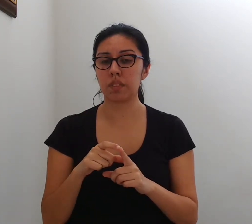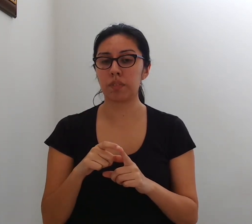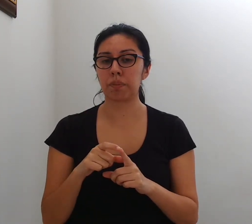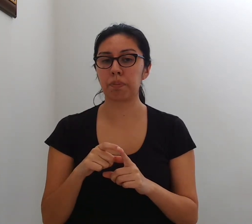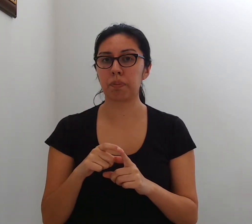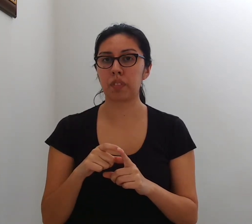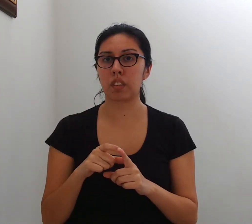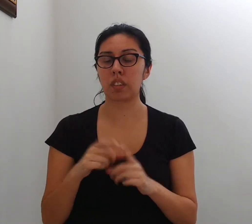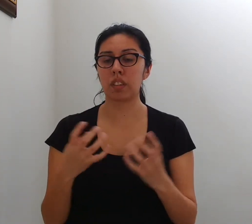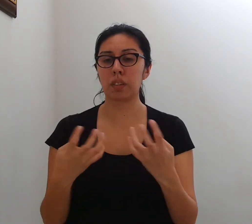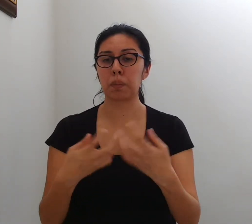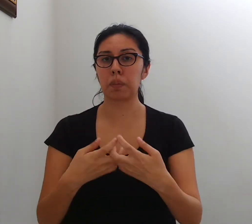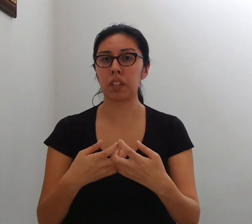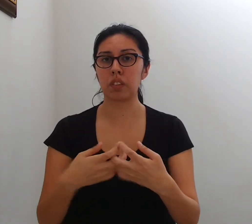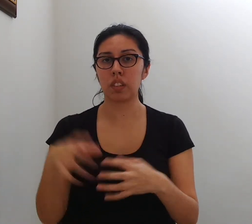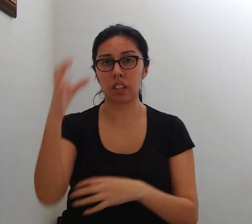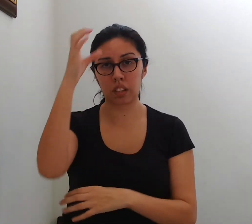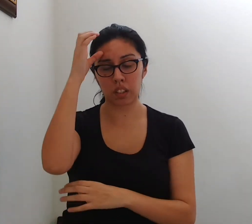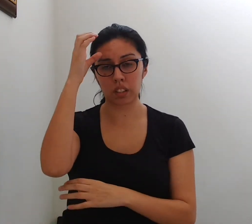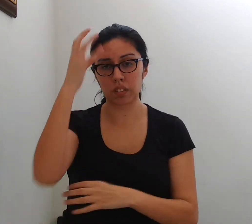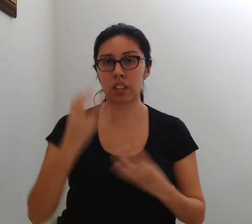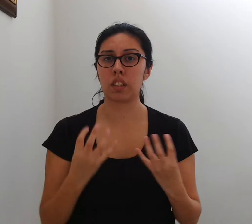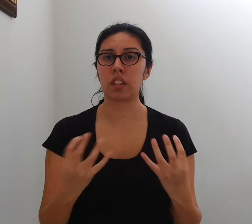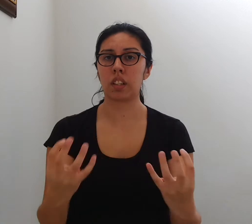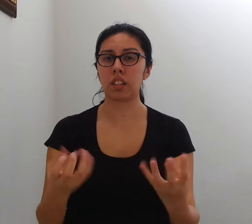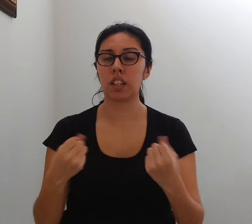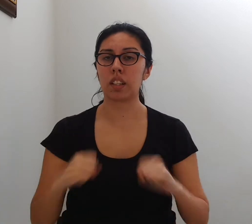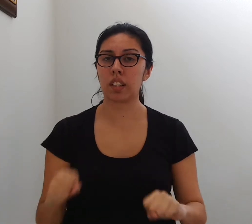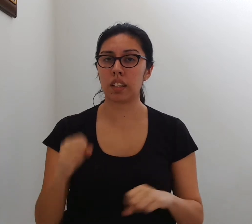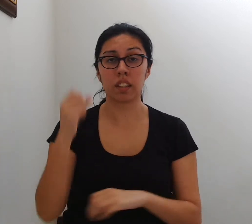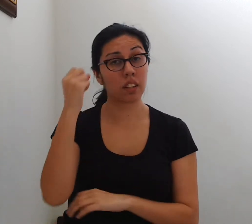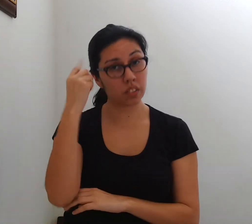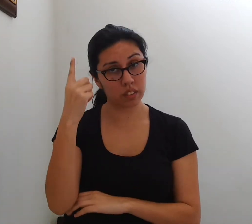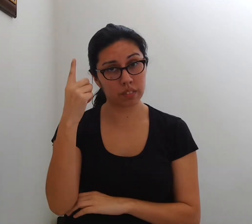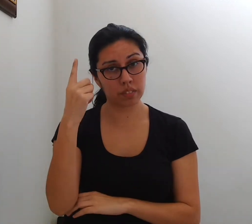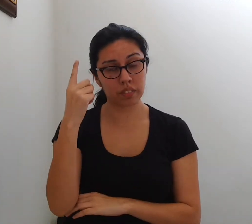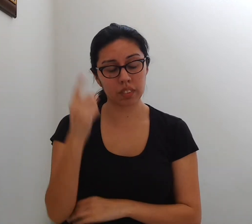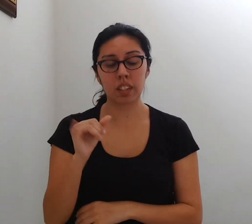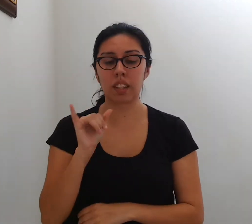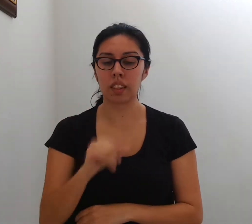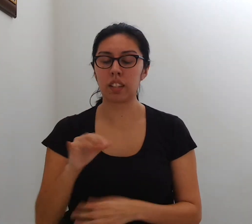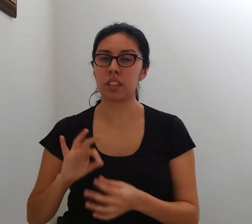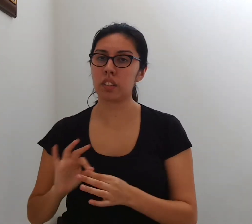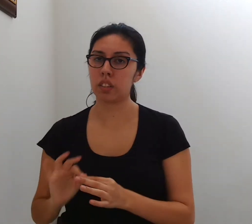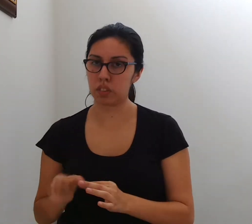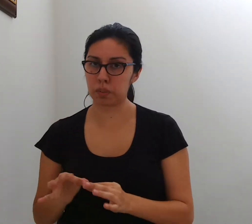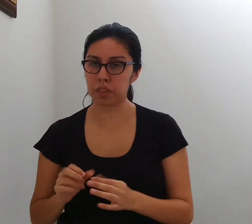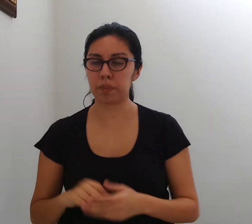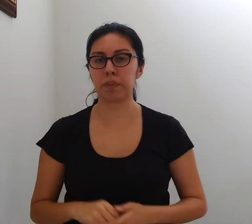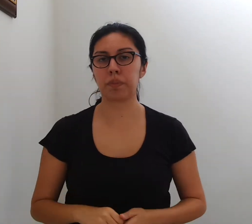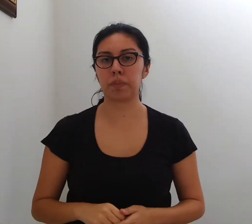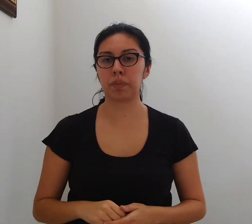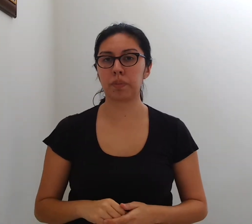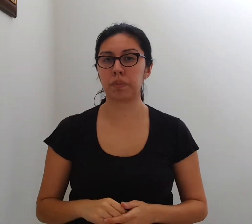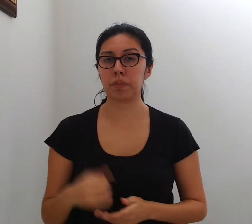which they can understand. This is called interpreting. The lower the English skill,